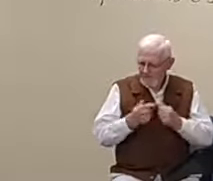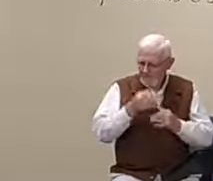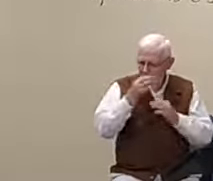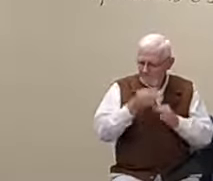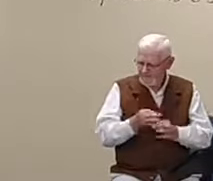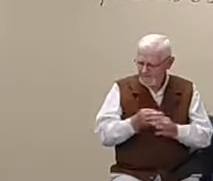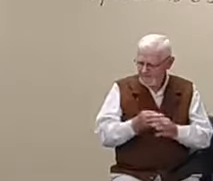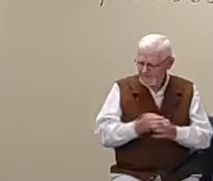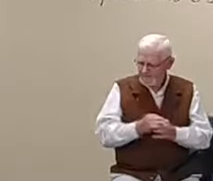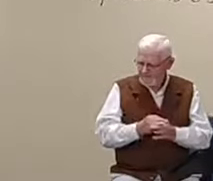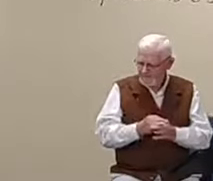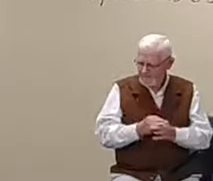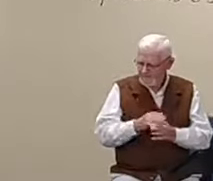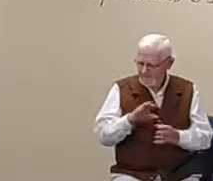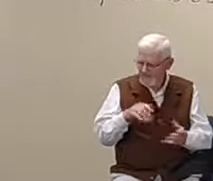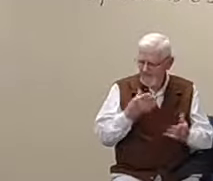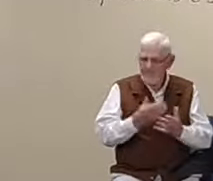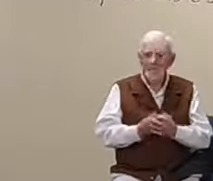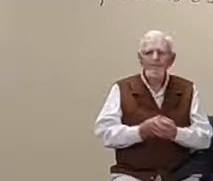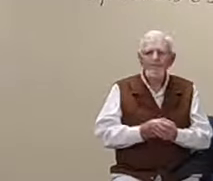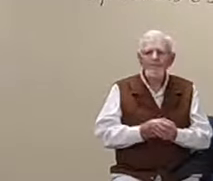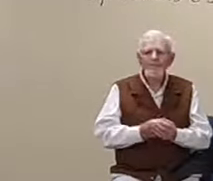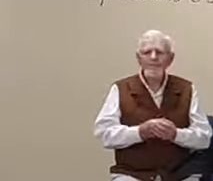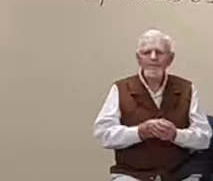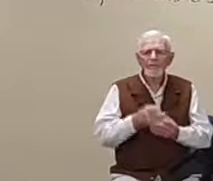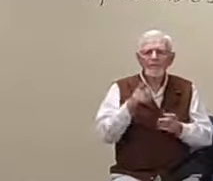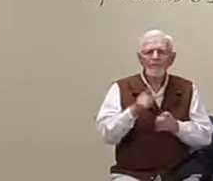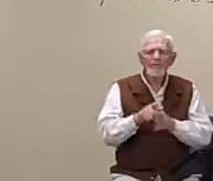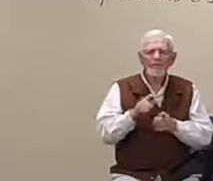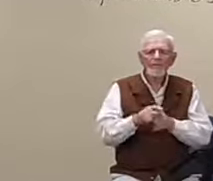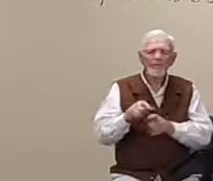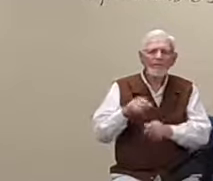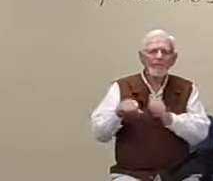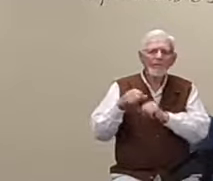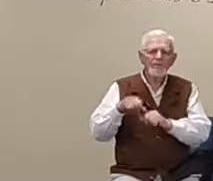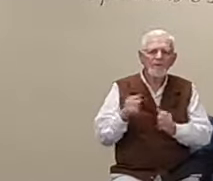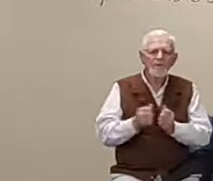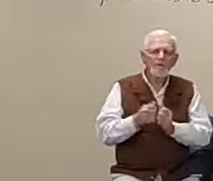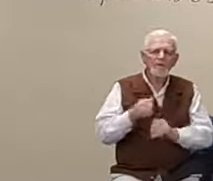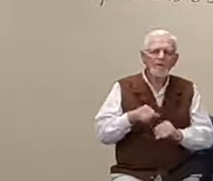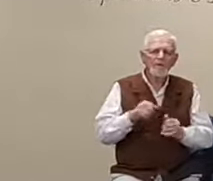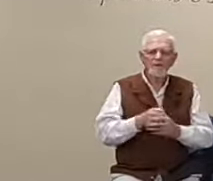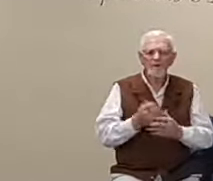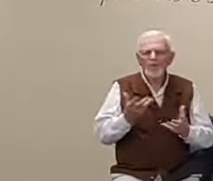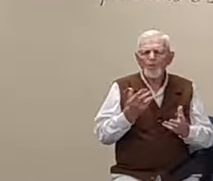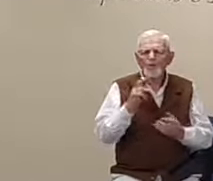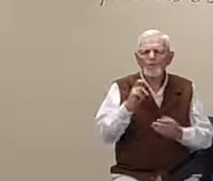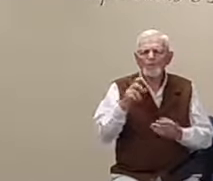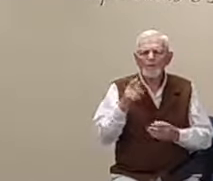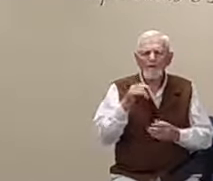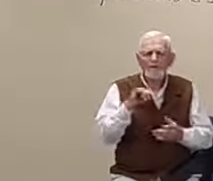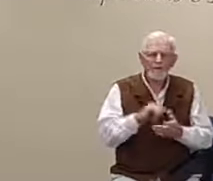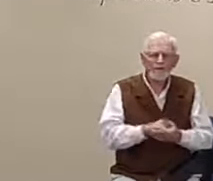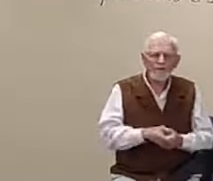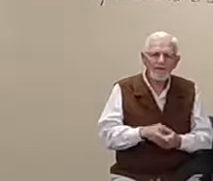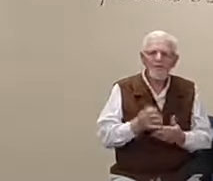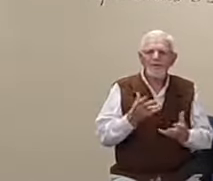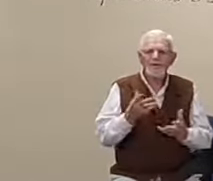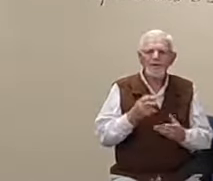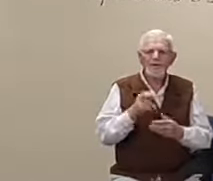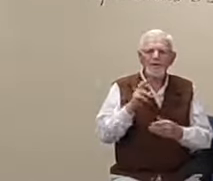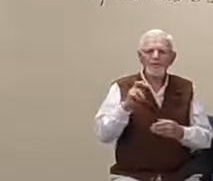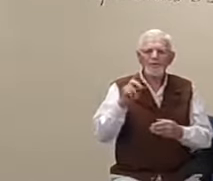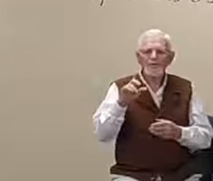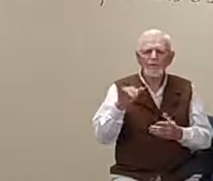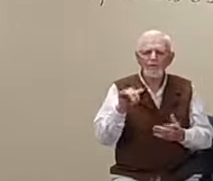conclusion, all these stuff that the brethren have with each other, you know what it really is? I was like, no, what is it really? He says, all